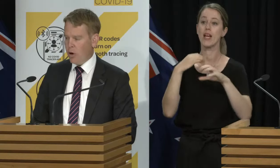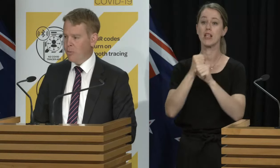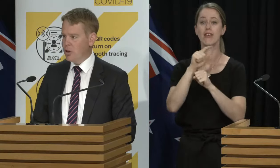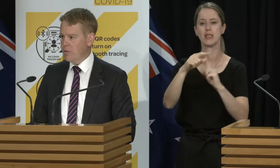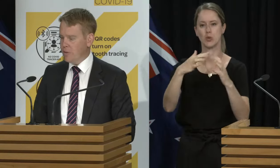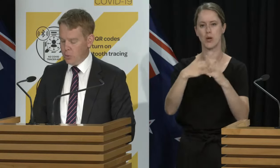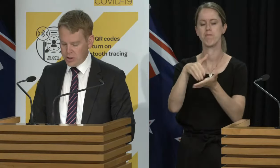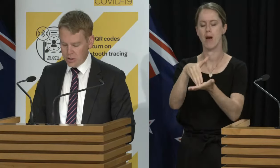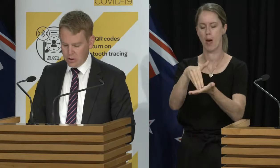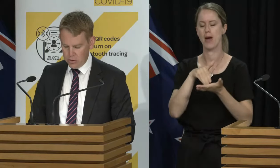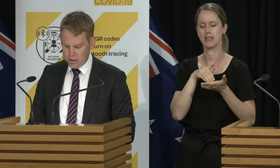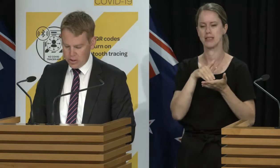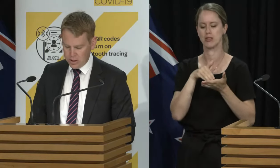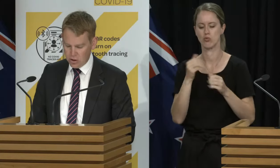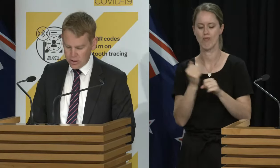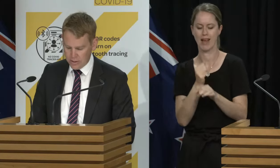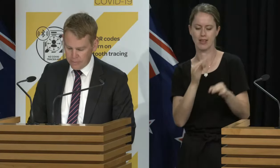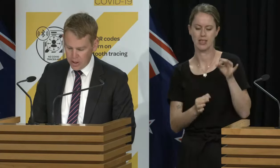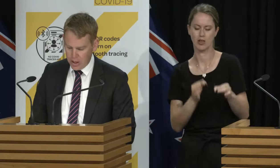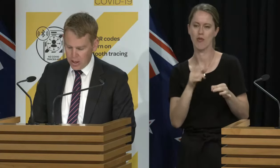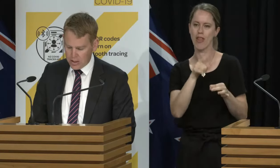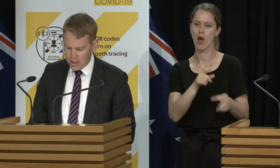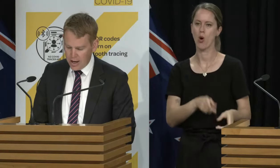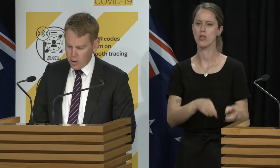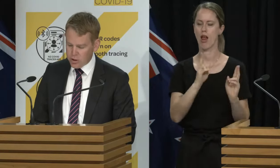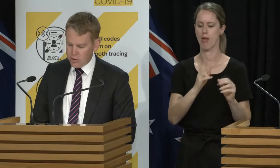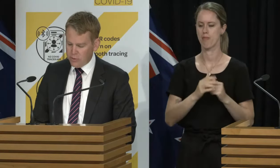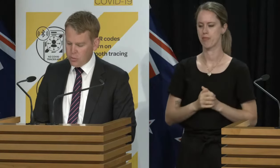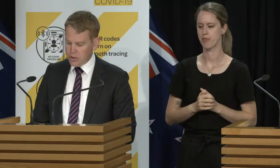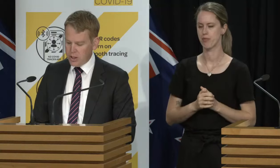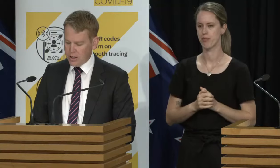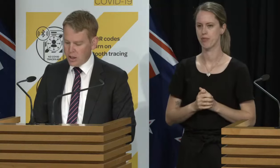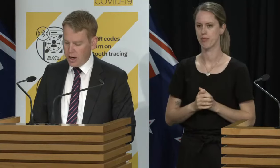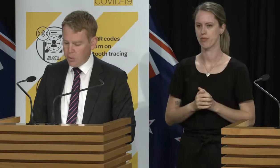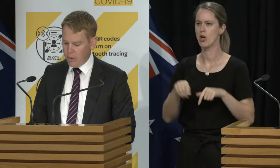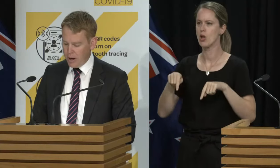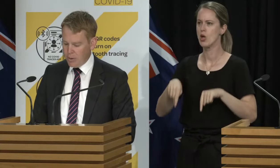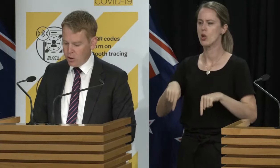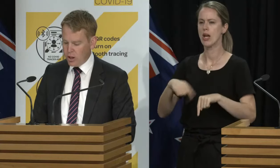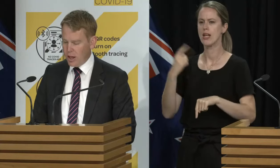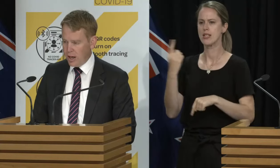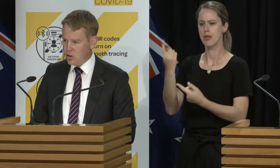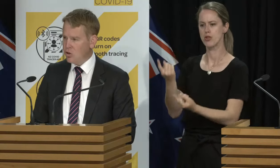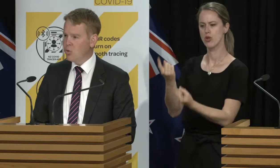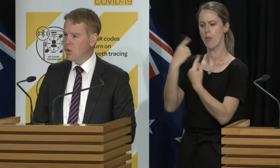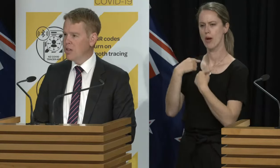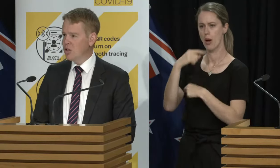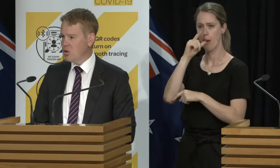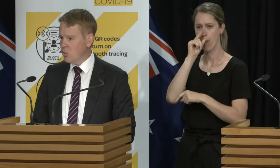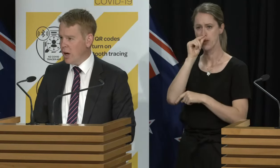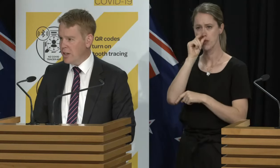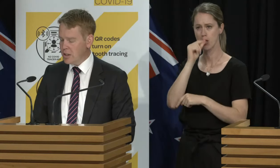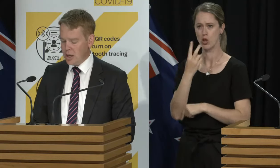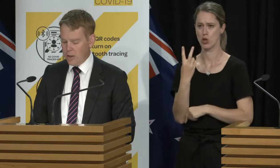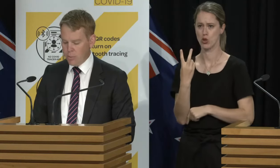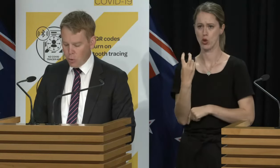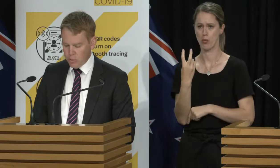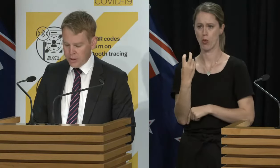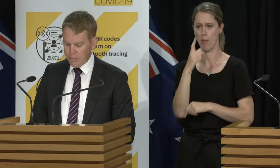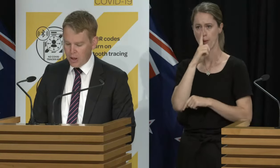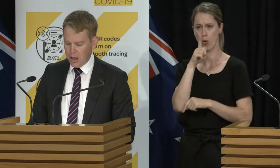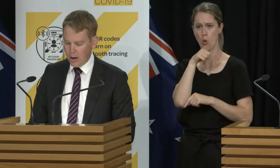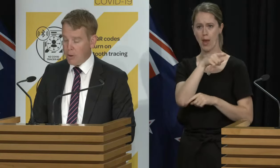and that will help to influence those decisions. Today I was informed that we may be looking at 2 additional cases at